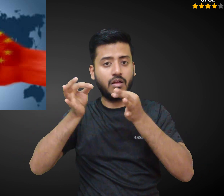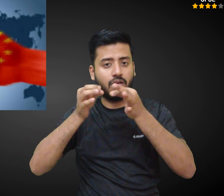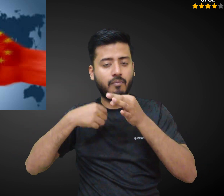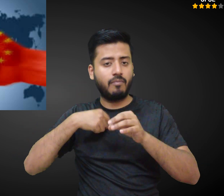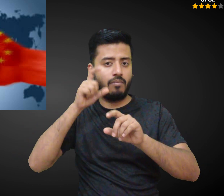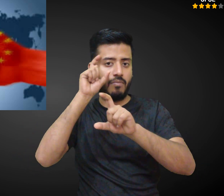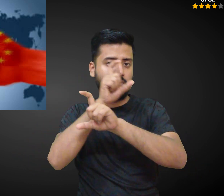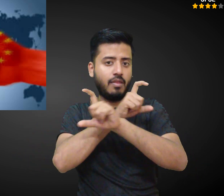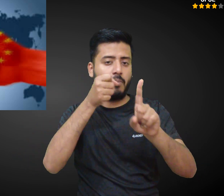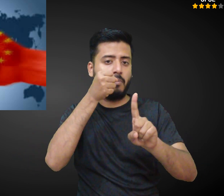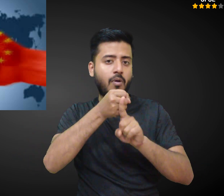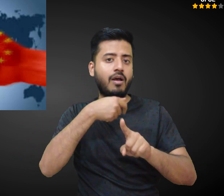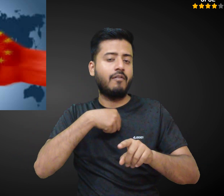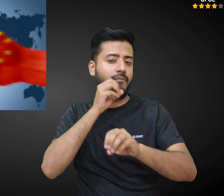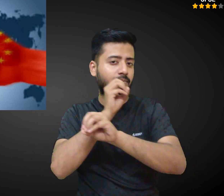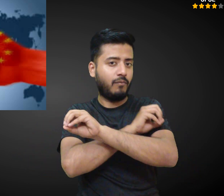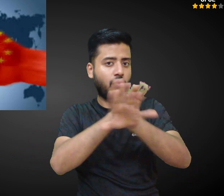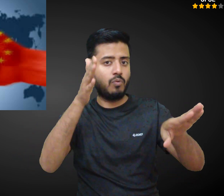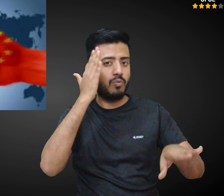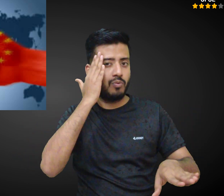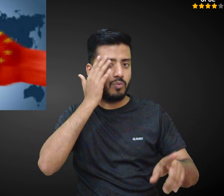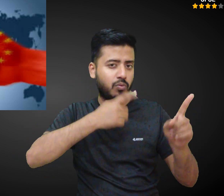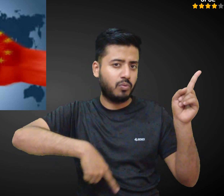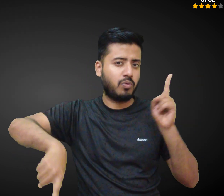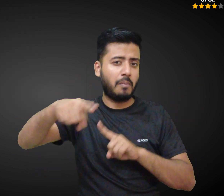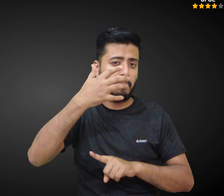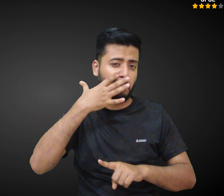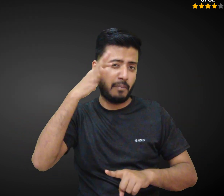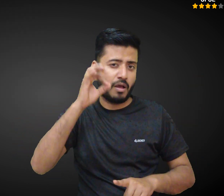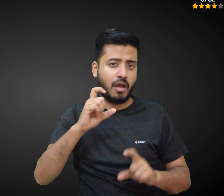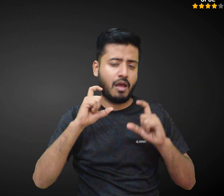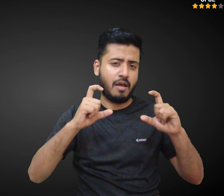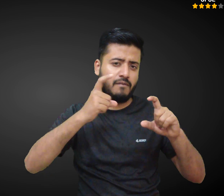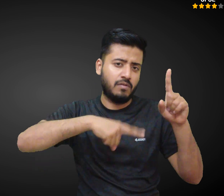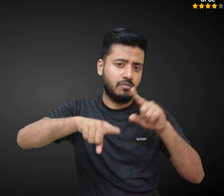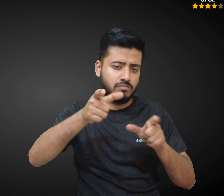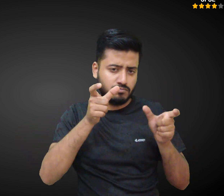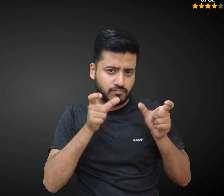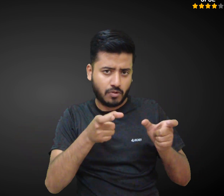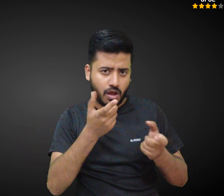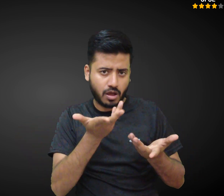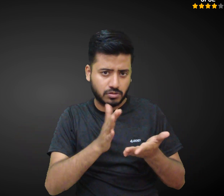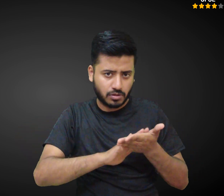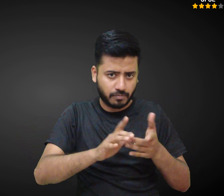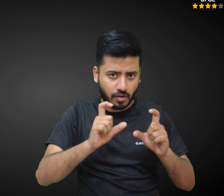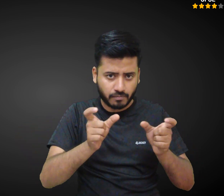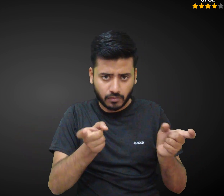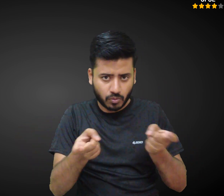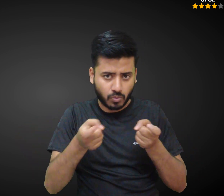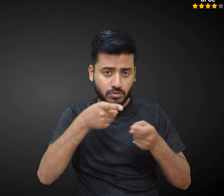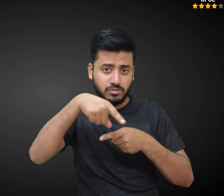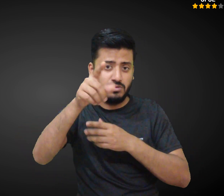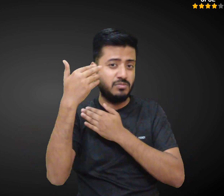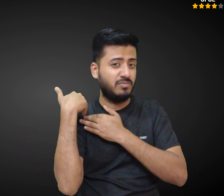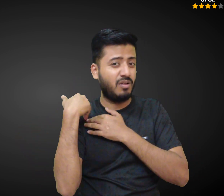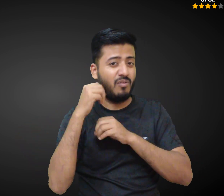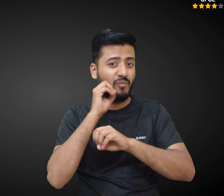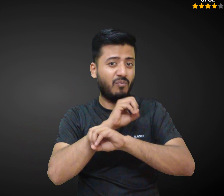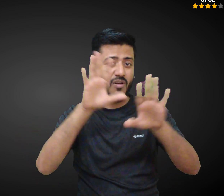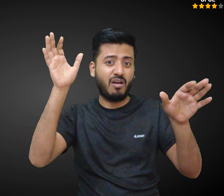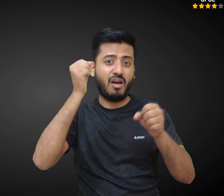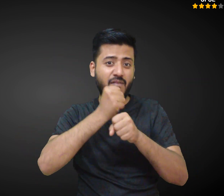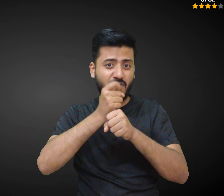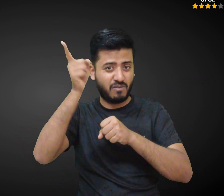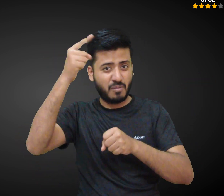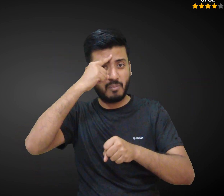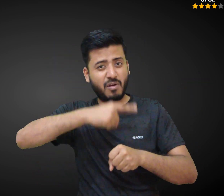Chinese garlic, particularly in areas where the garlic is trafficked via Nepal. Health risks. Some reports suggest that